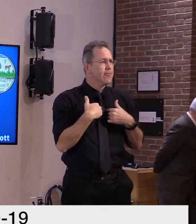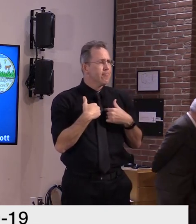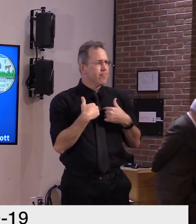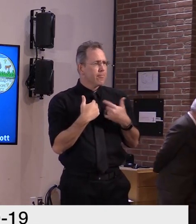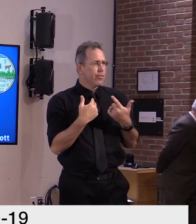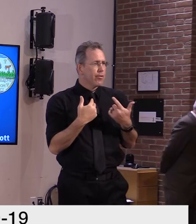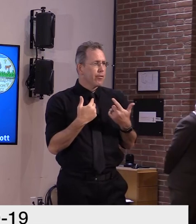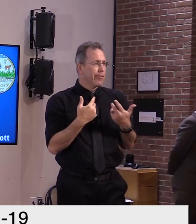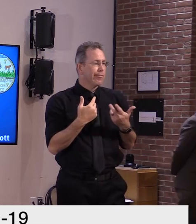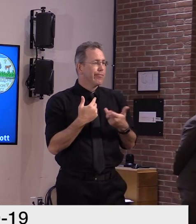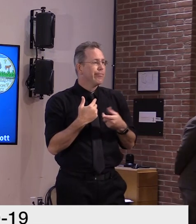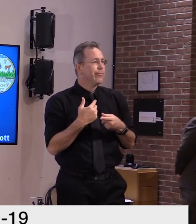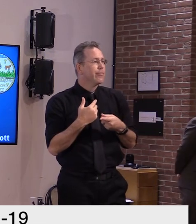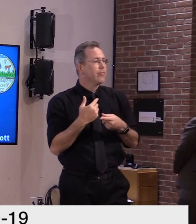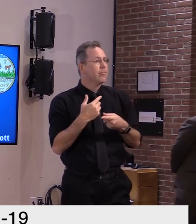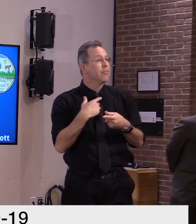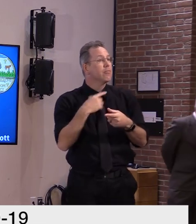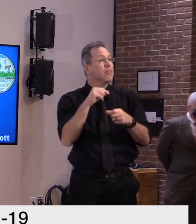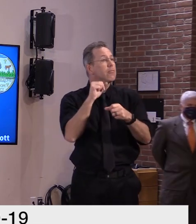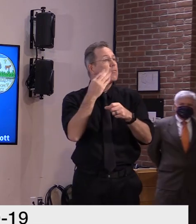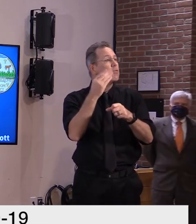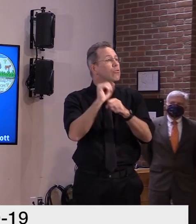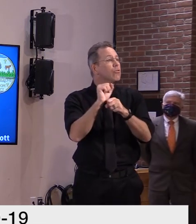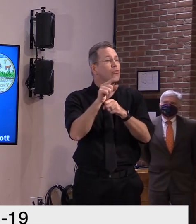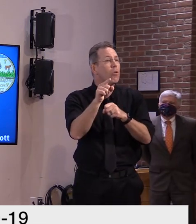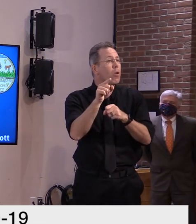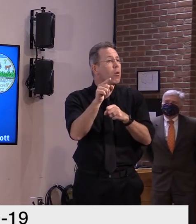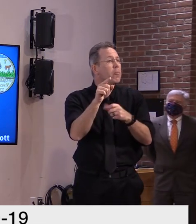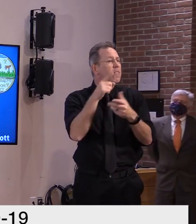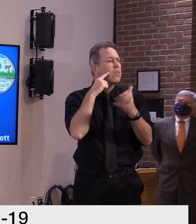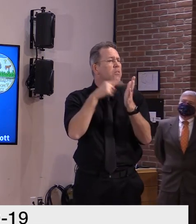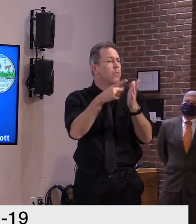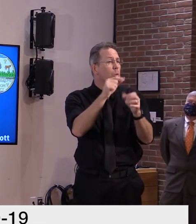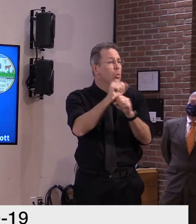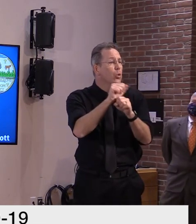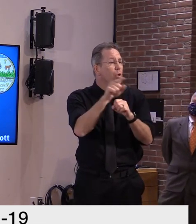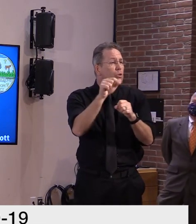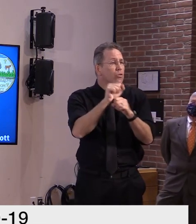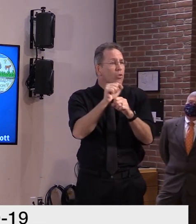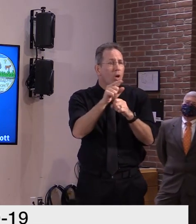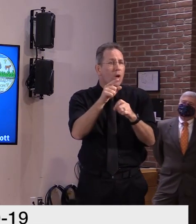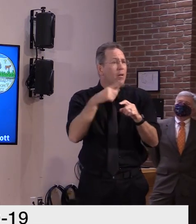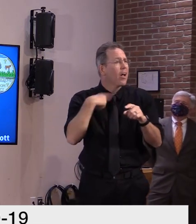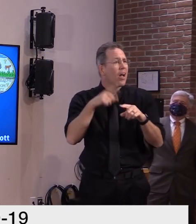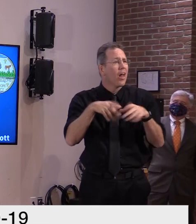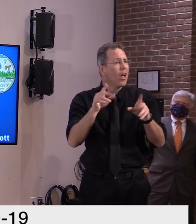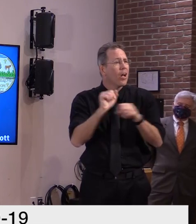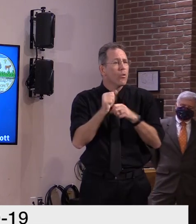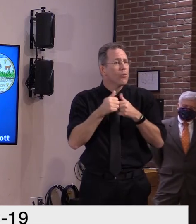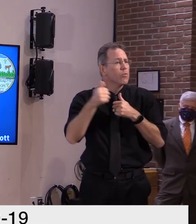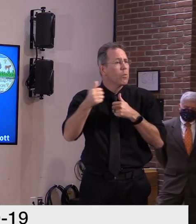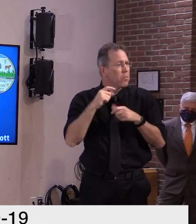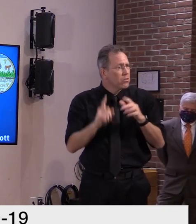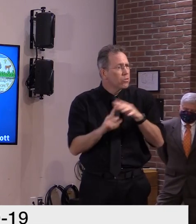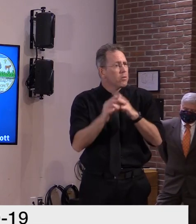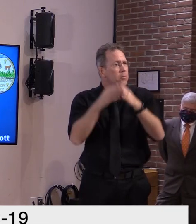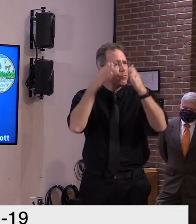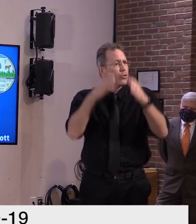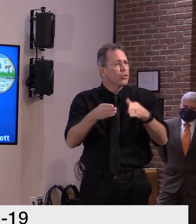to work other than to be present physically there. So it's often a judgment call.